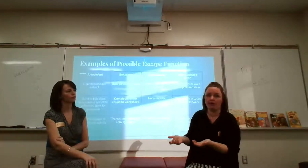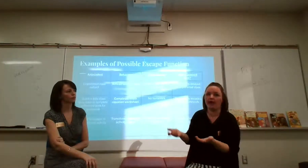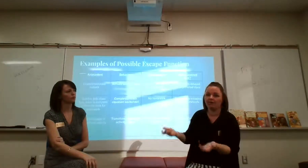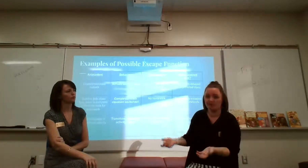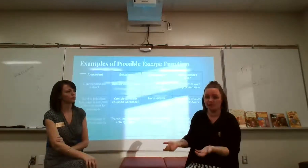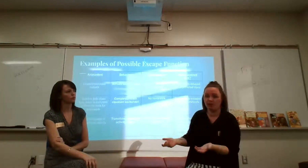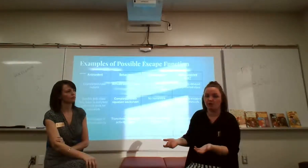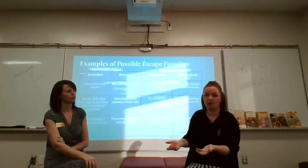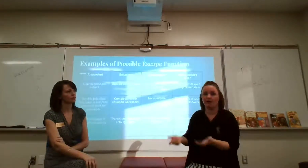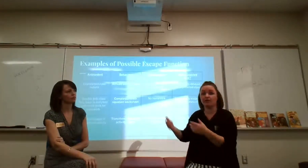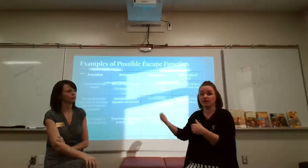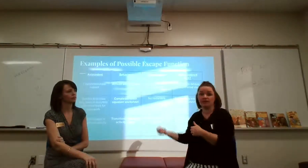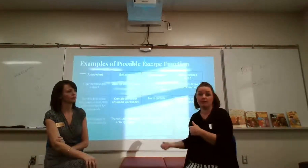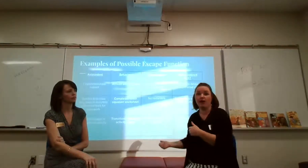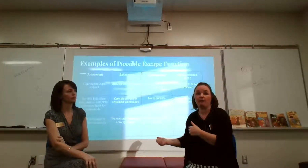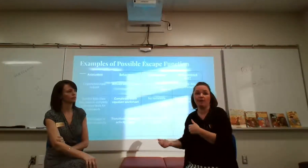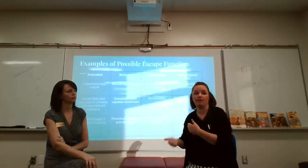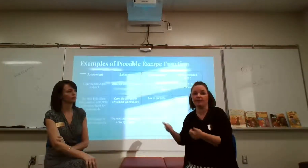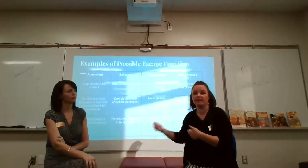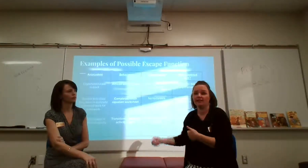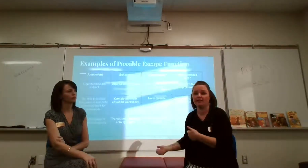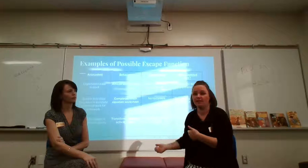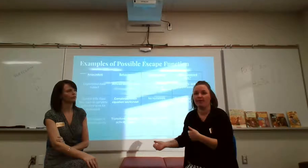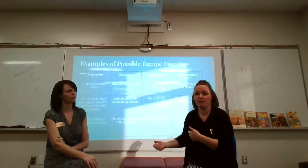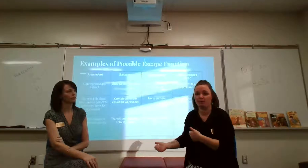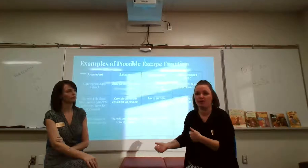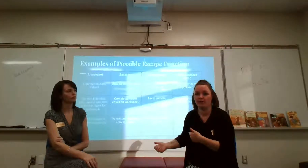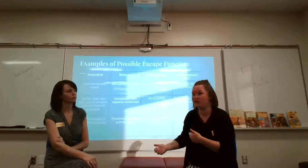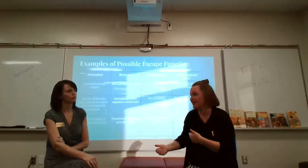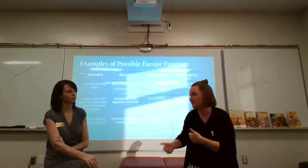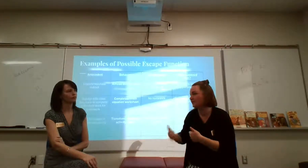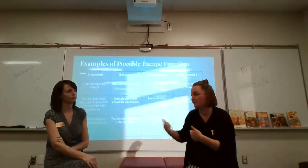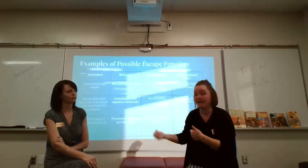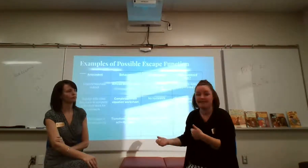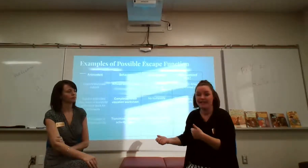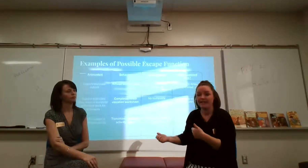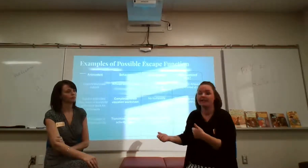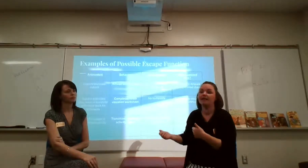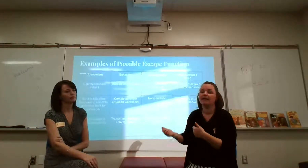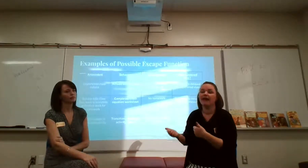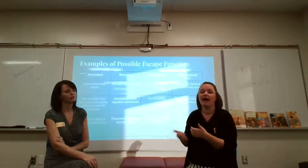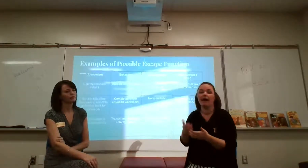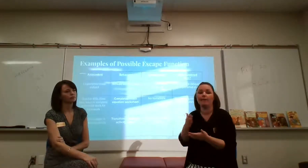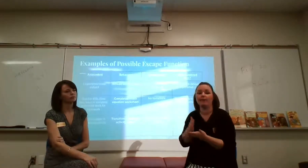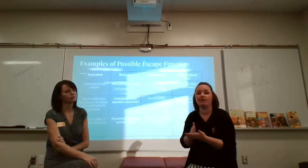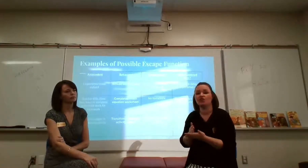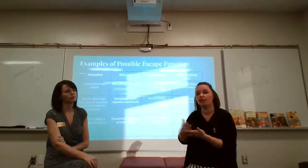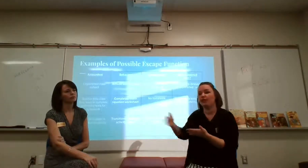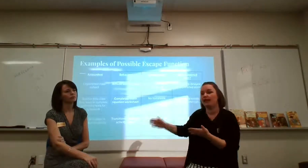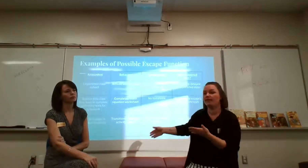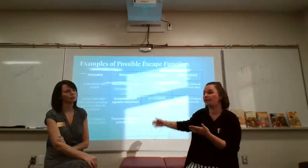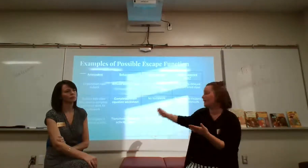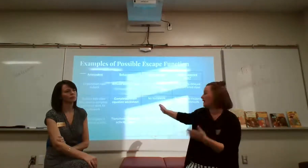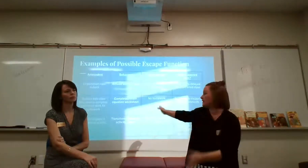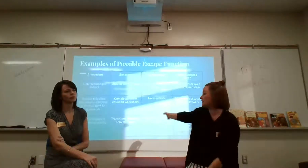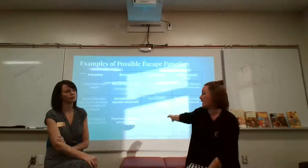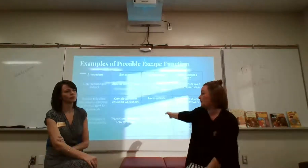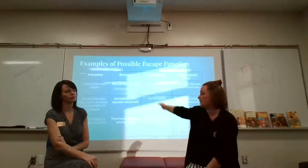and having to do homework, right? So this isn't a problem behavior. This is a behavior that we actually want to increase or maintain. But it's showing that the escape is